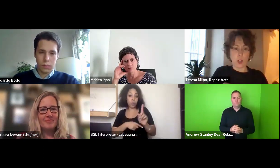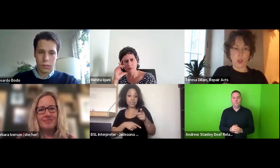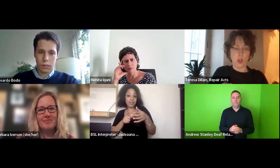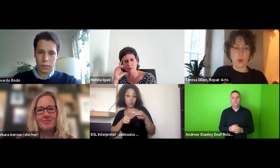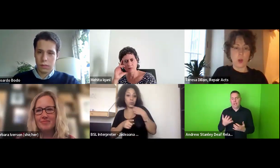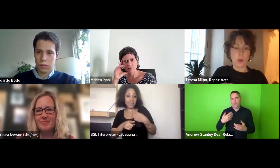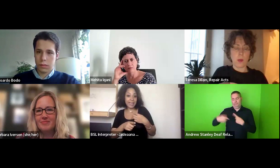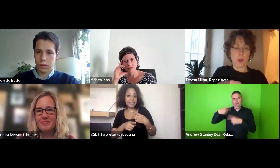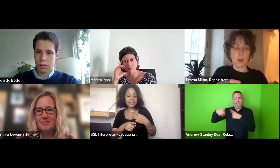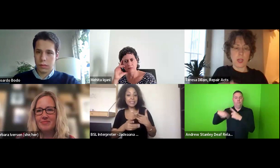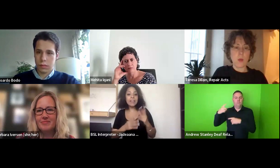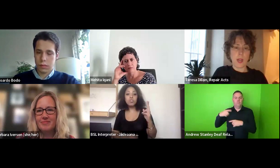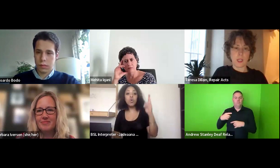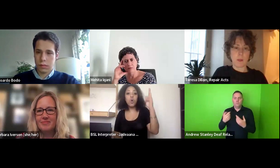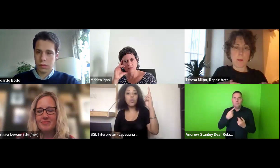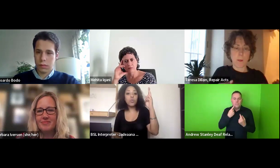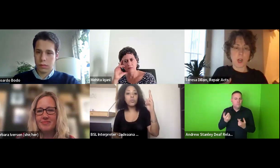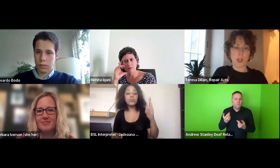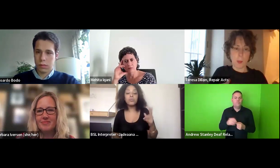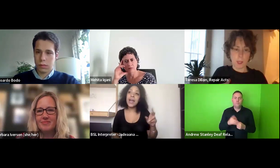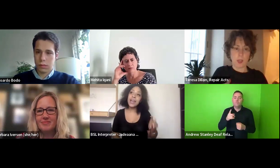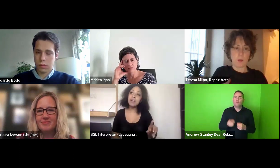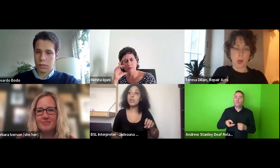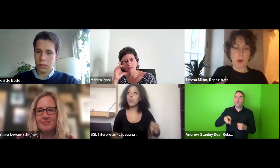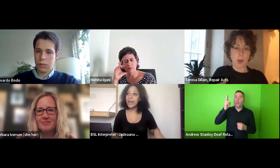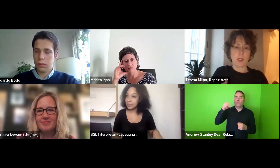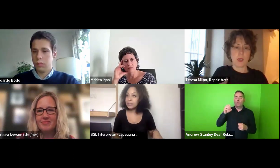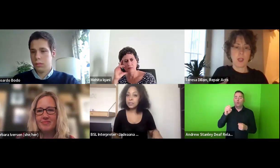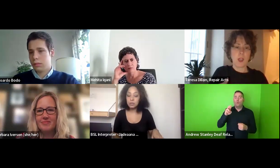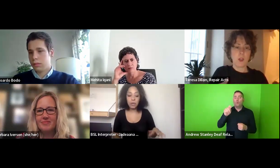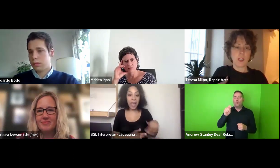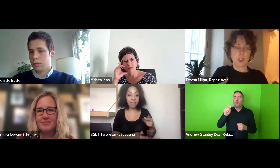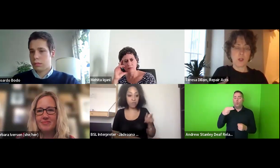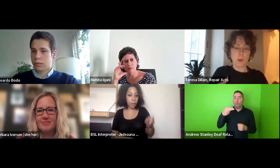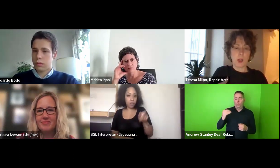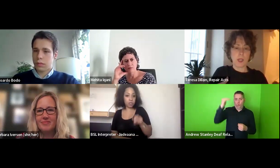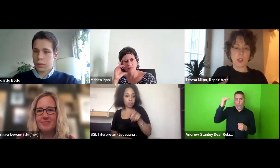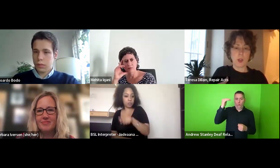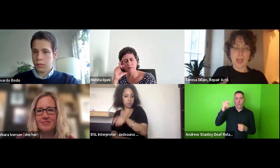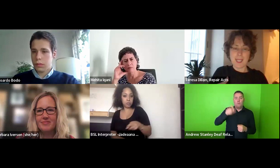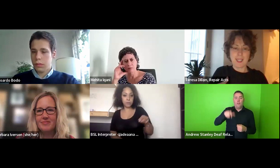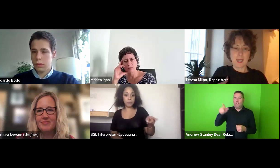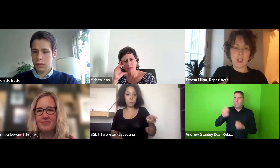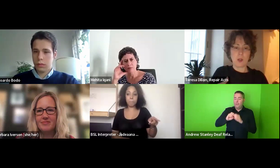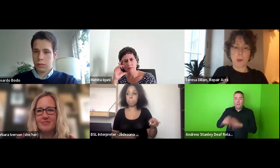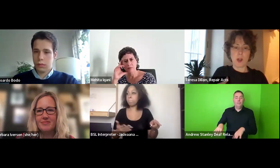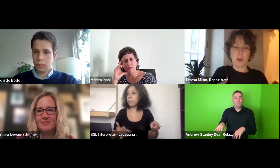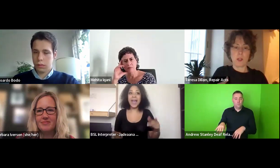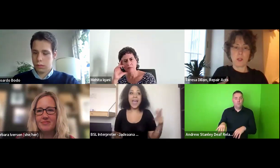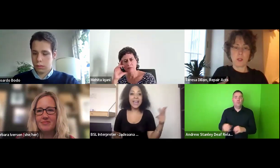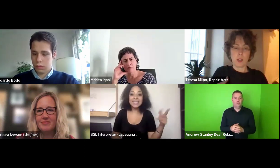the north, e-waste per capita per person ranges from like 18